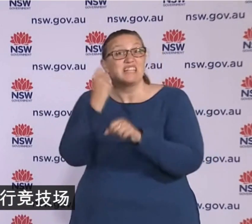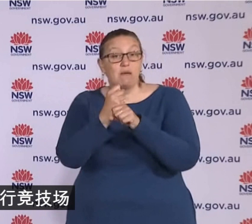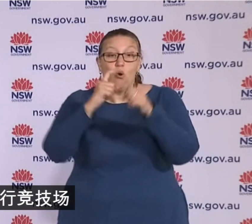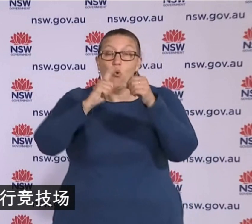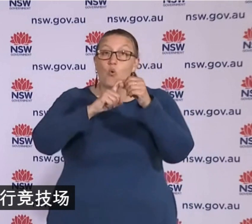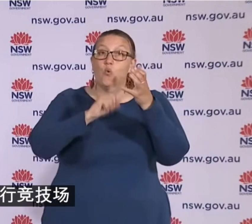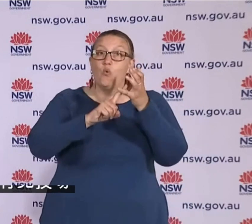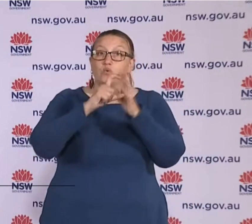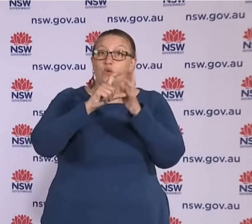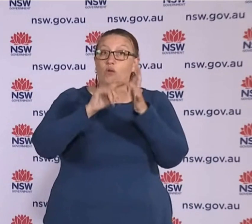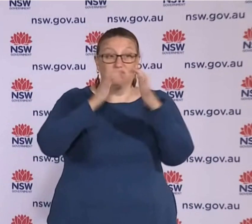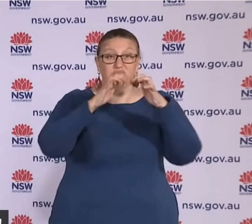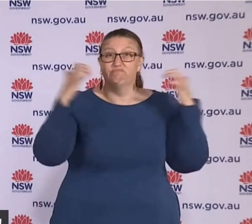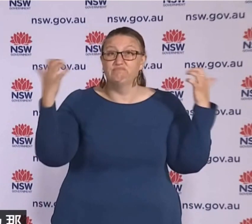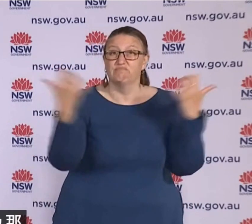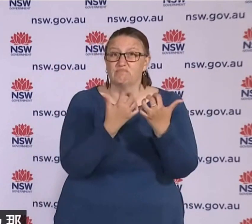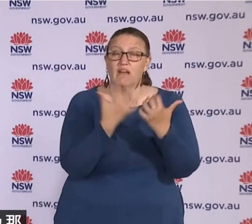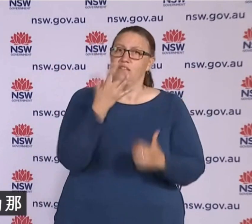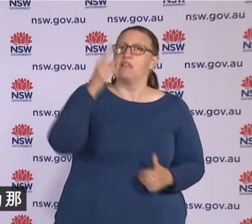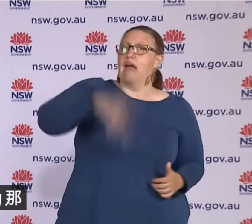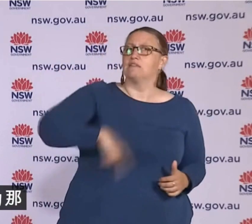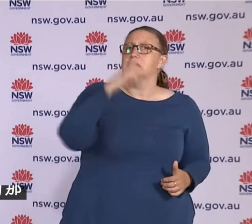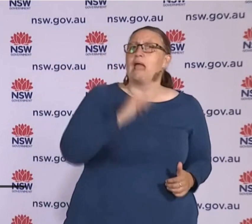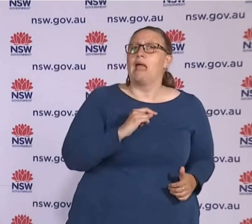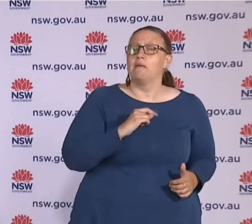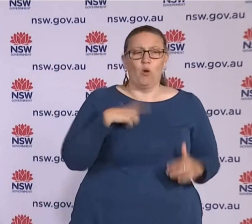13,650 people in it. The state in Australia, with outdoors,